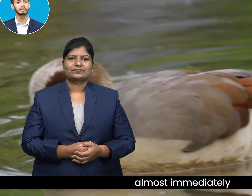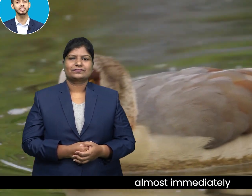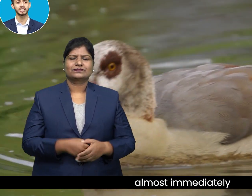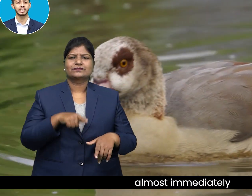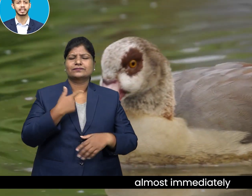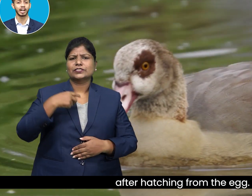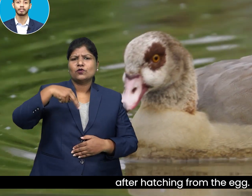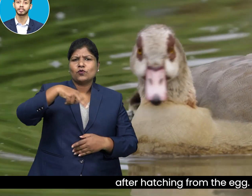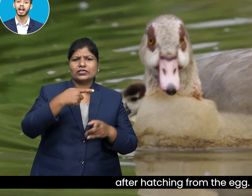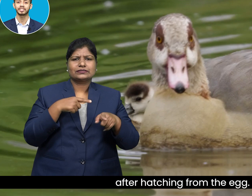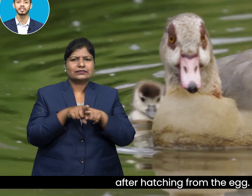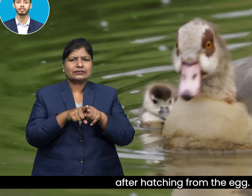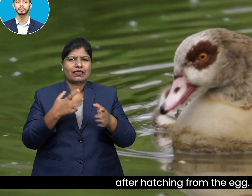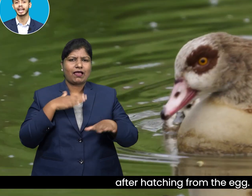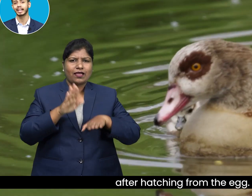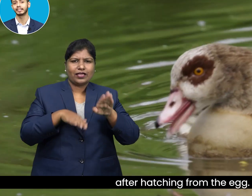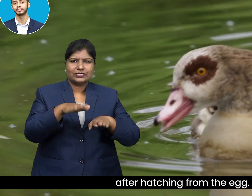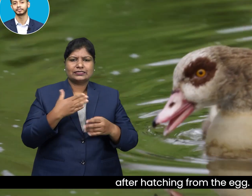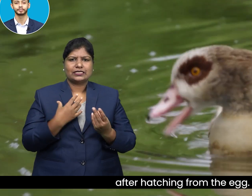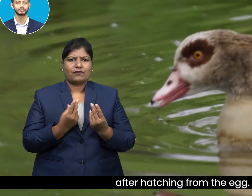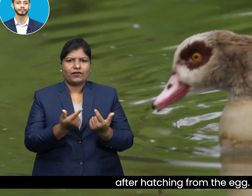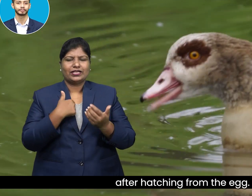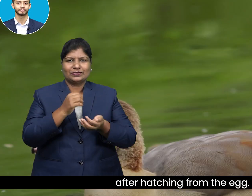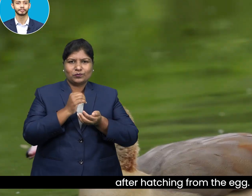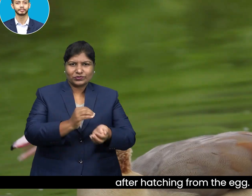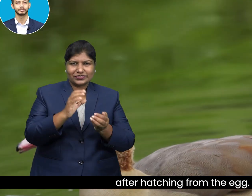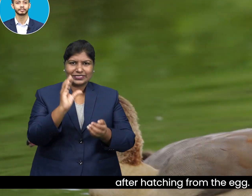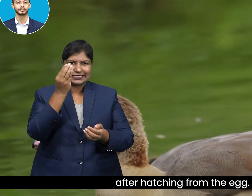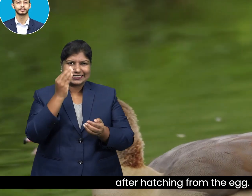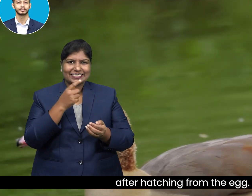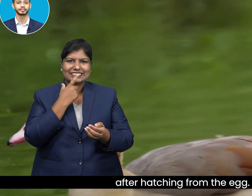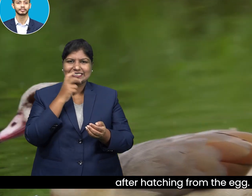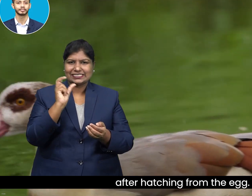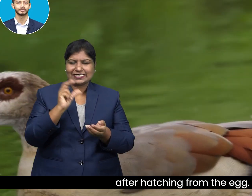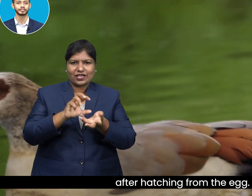almost immediately after hatching from the egg.